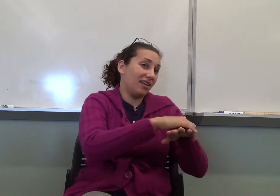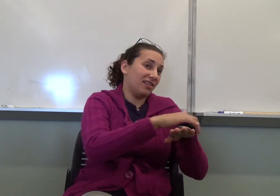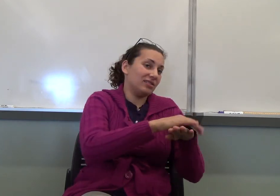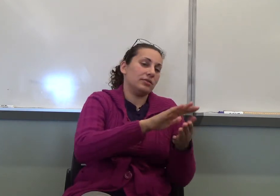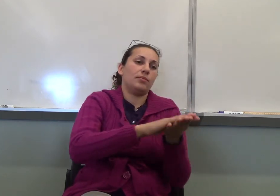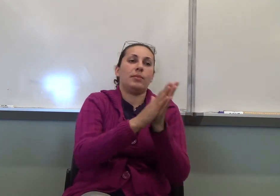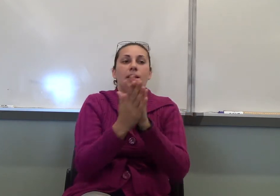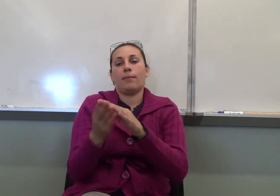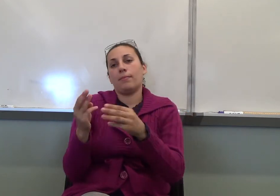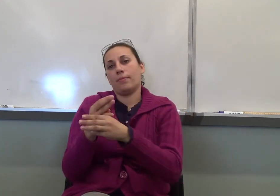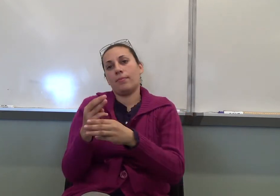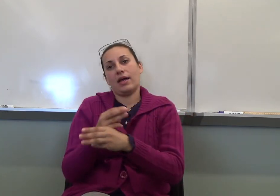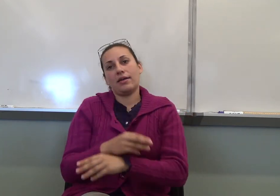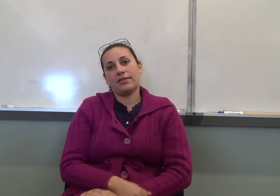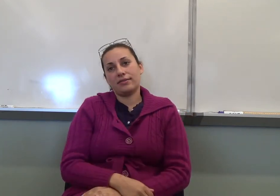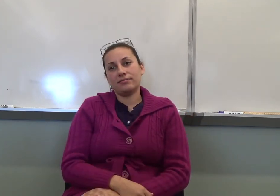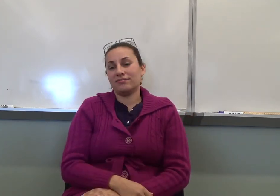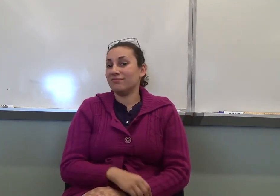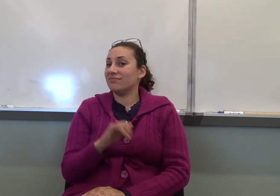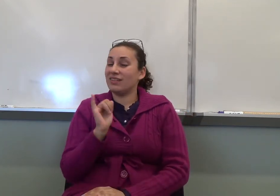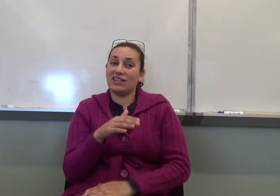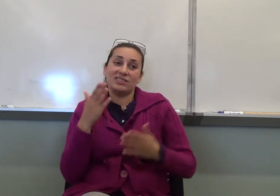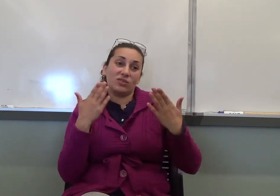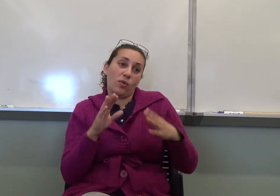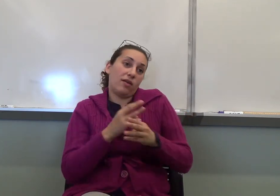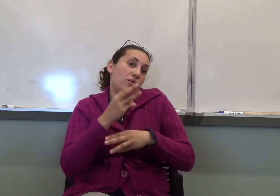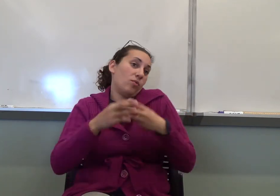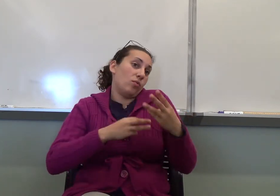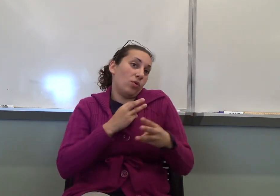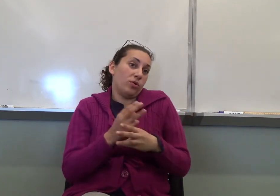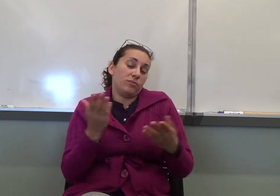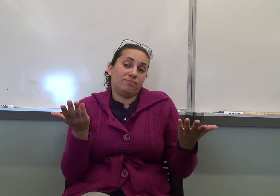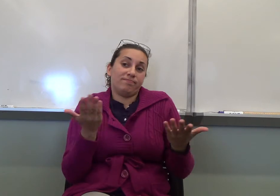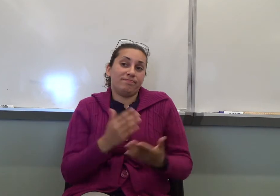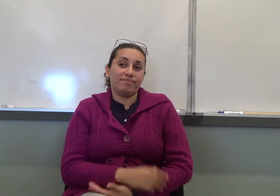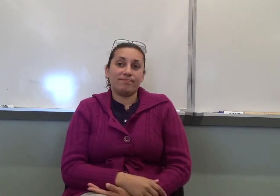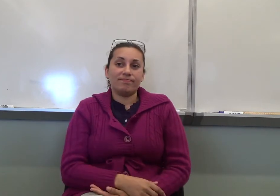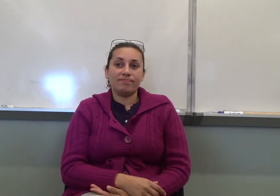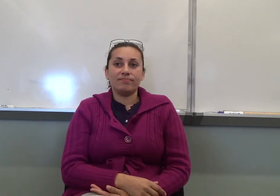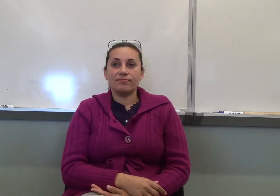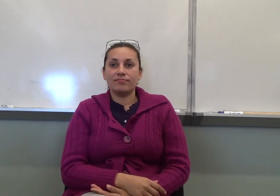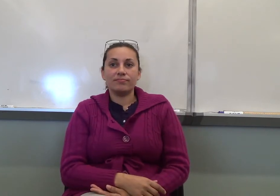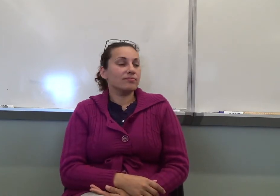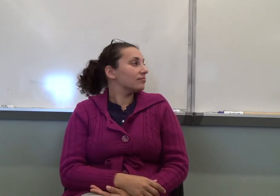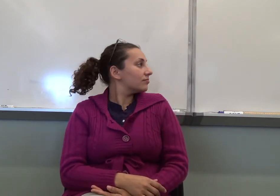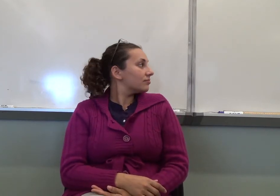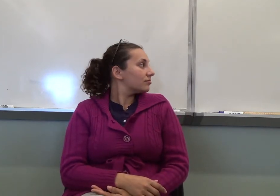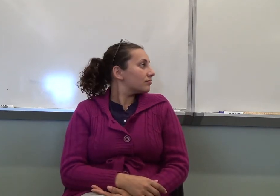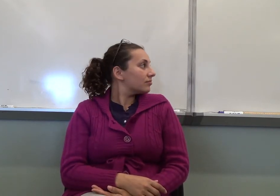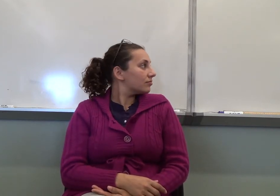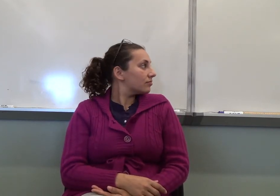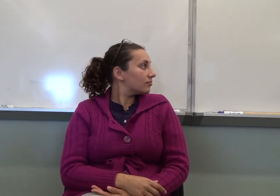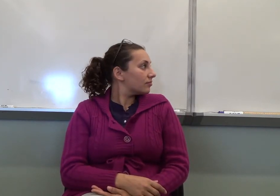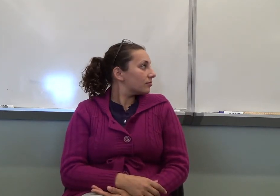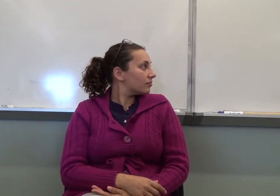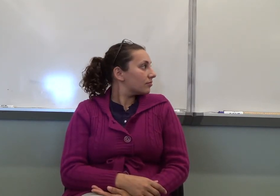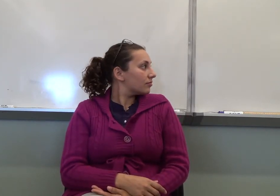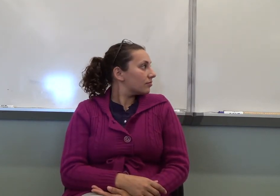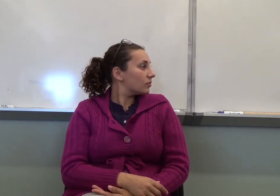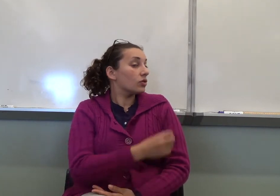you have to do. It's just the way the world works. All right, 12 less